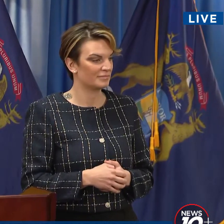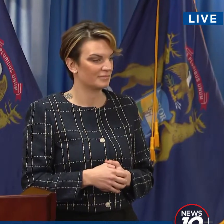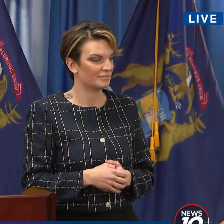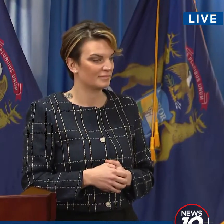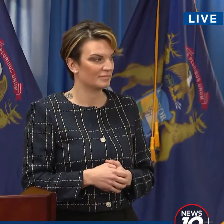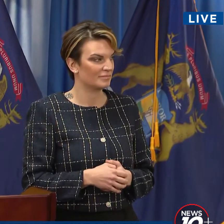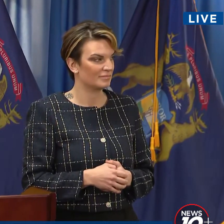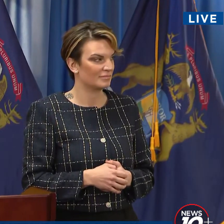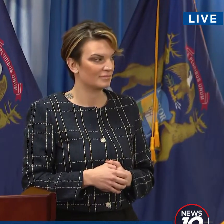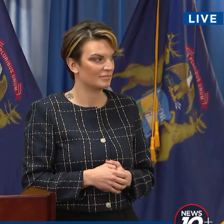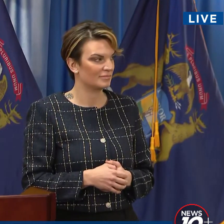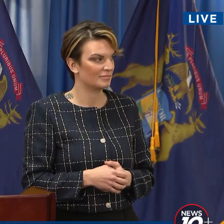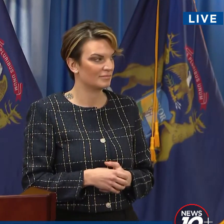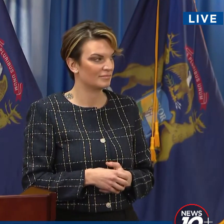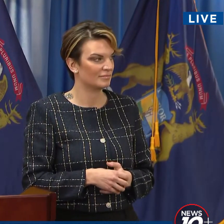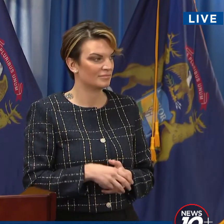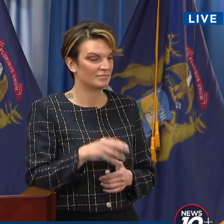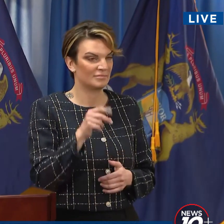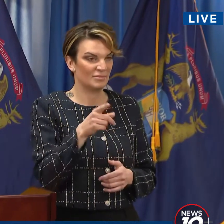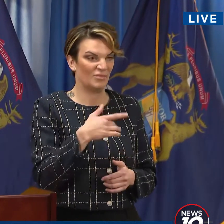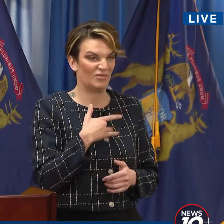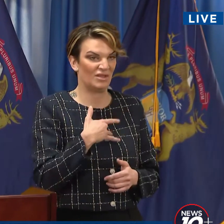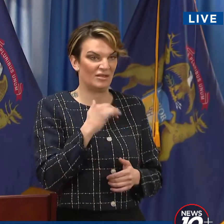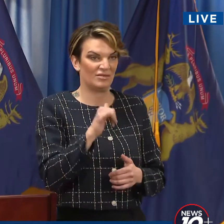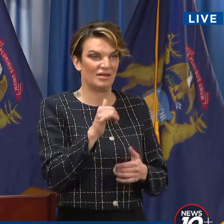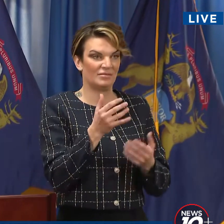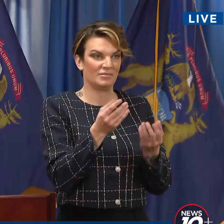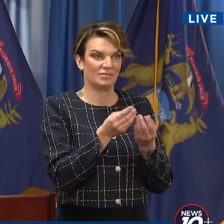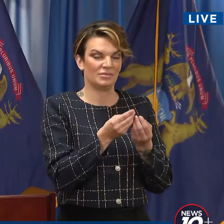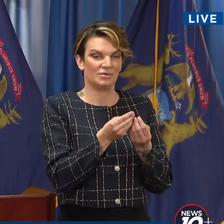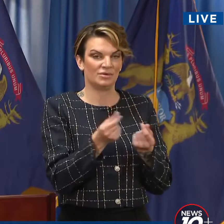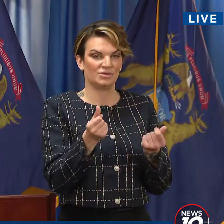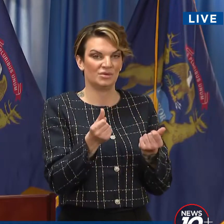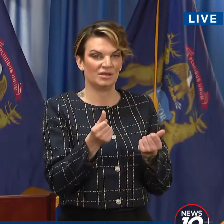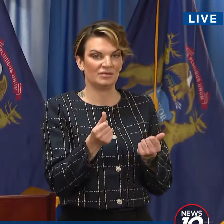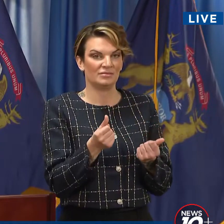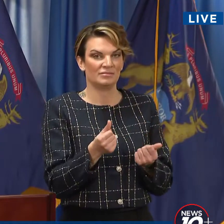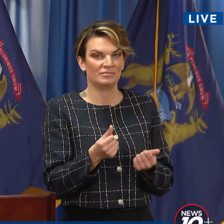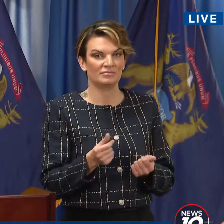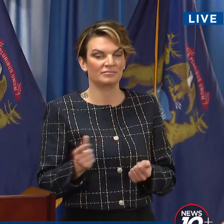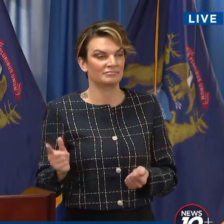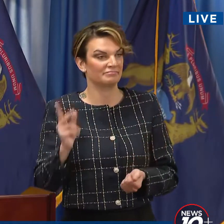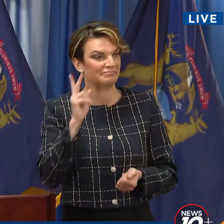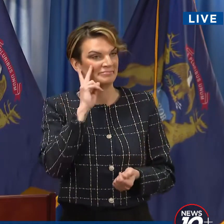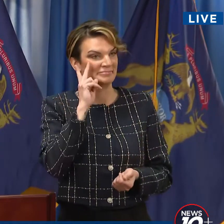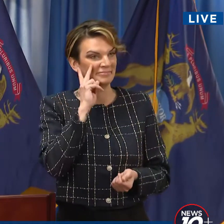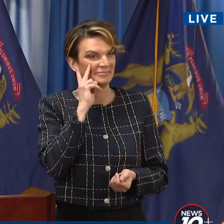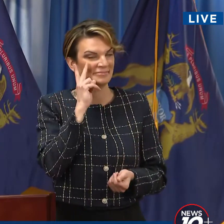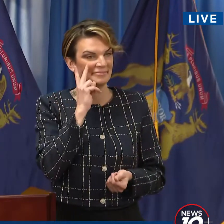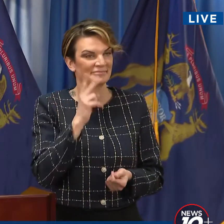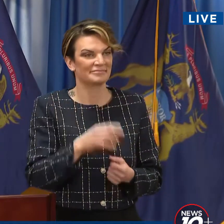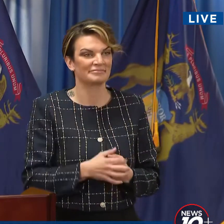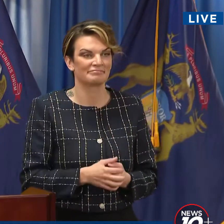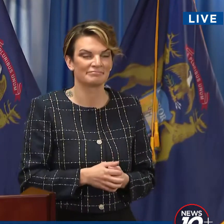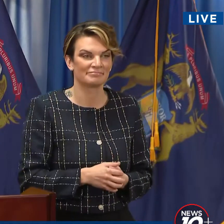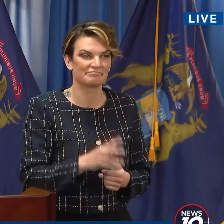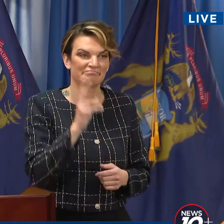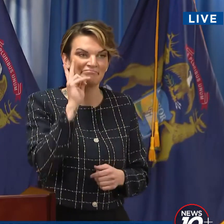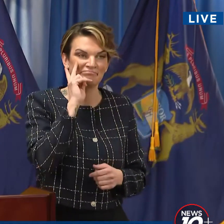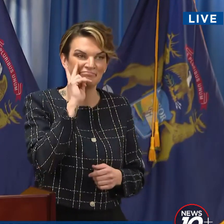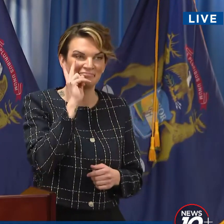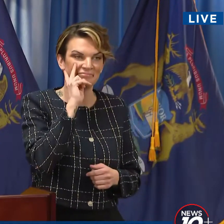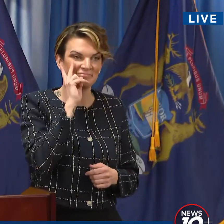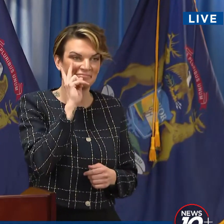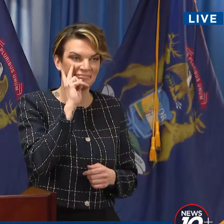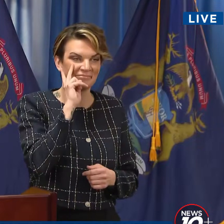of goes away now? I mean, I know Yeah, anyway, it remains to be big picture. seen. I mean, I think there's a lot of things that remain to be seen at this